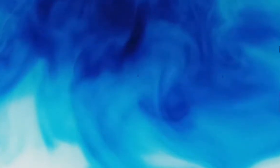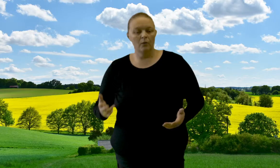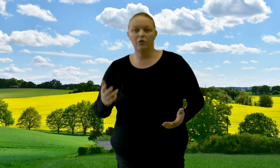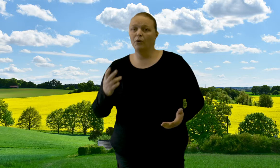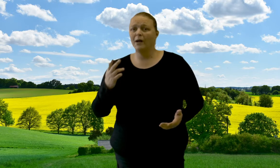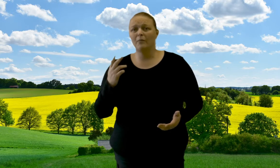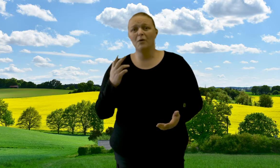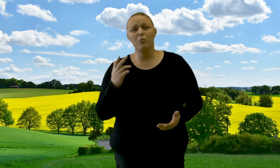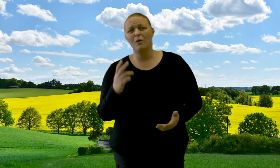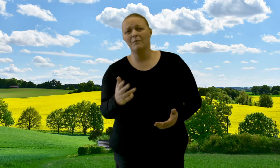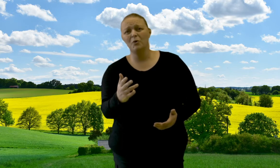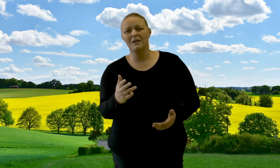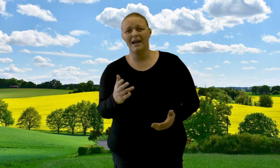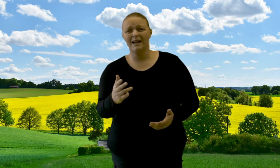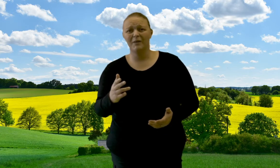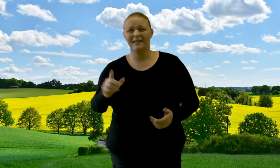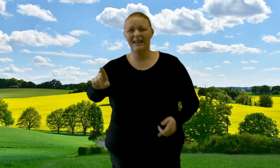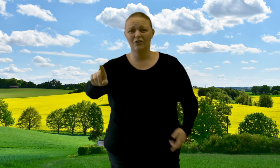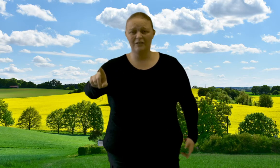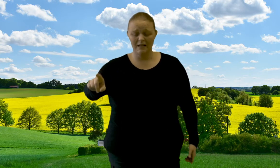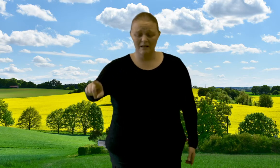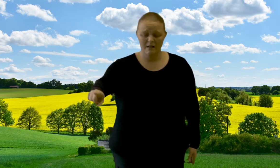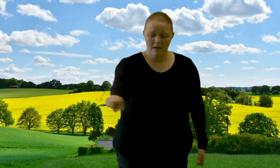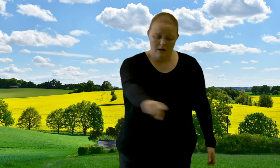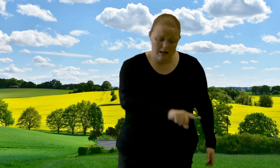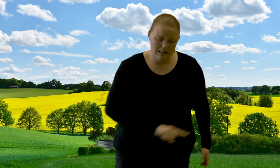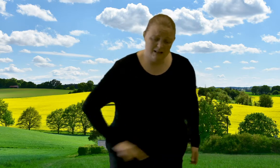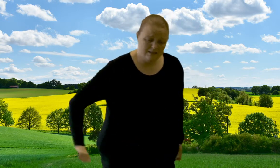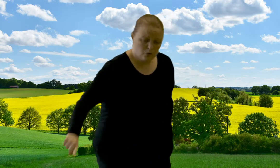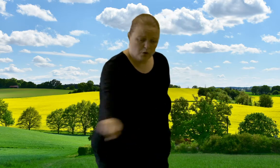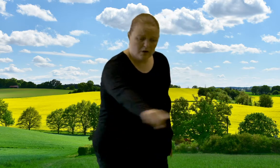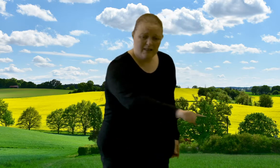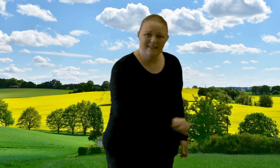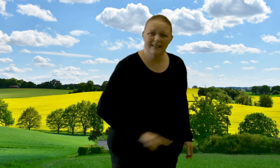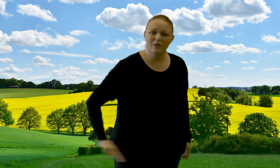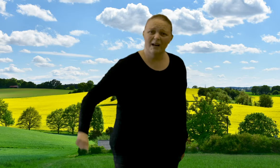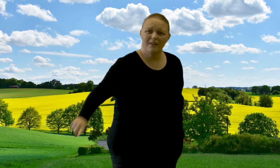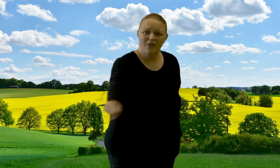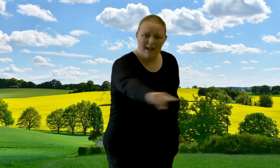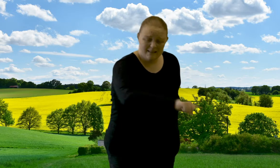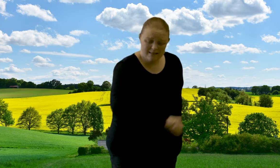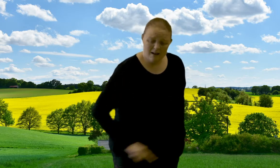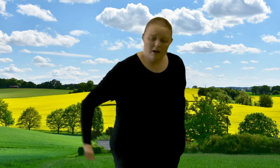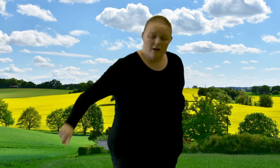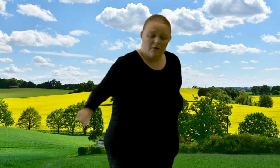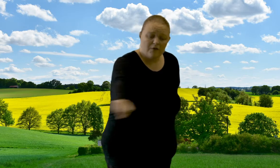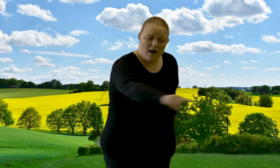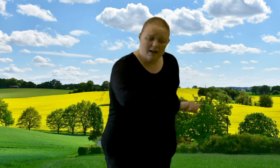Would you help me one more time? Take your stick and let's swirl that stick around in the grass. Frog in